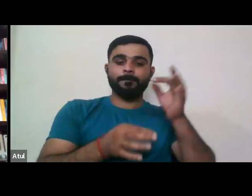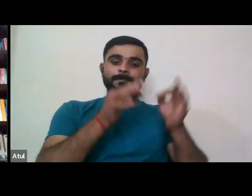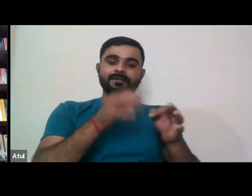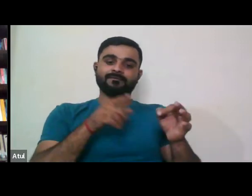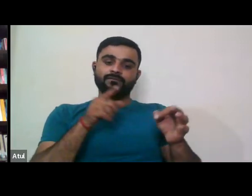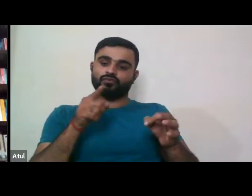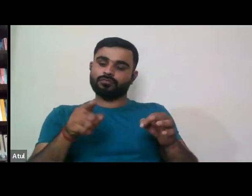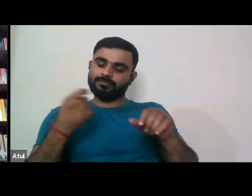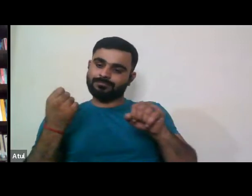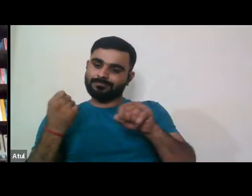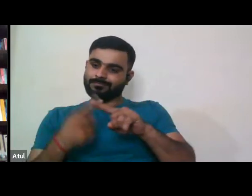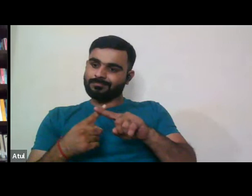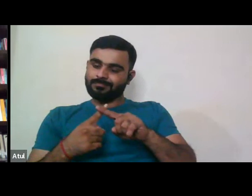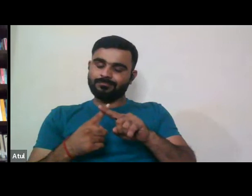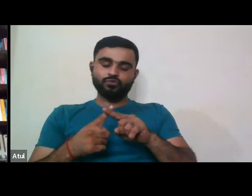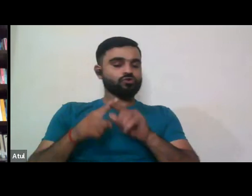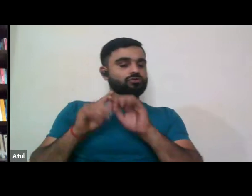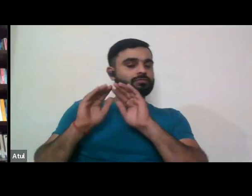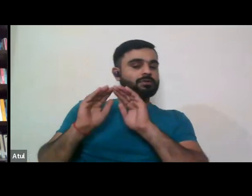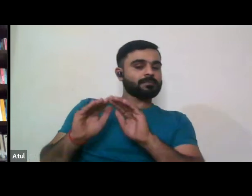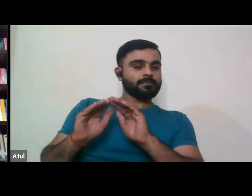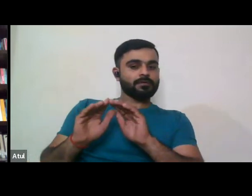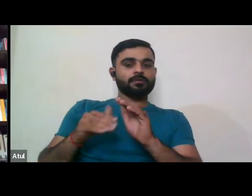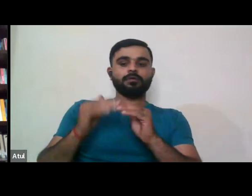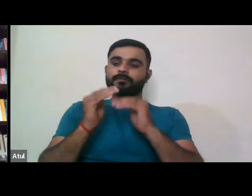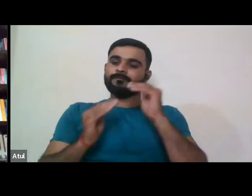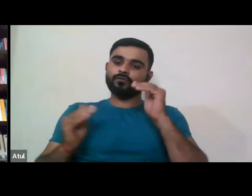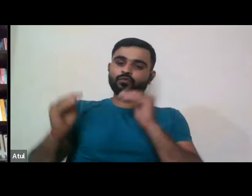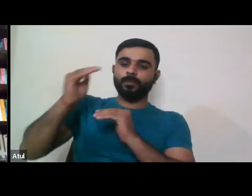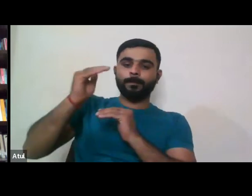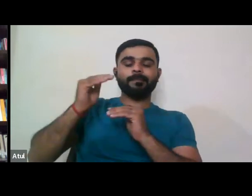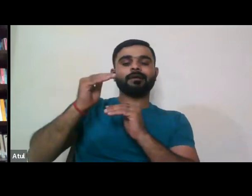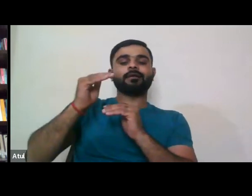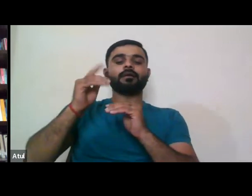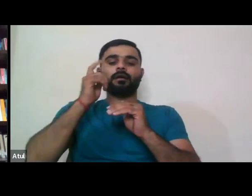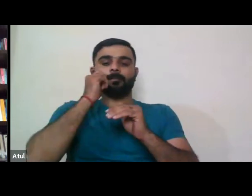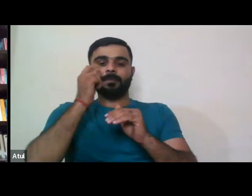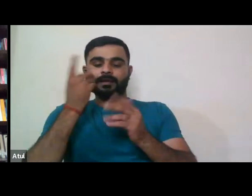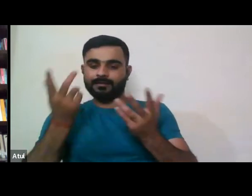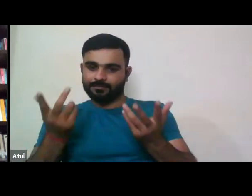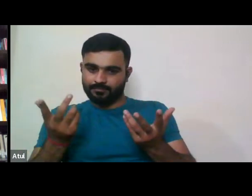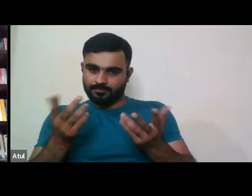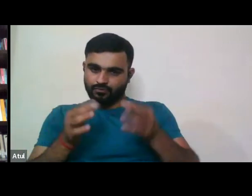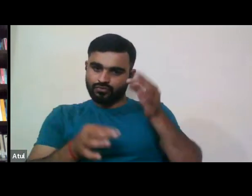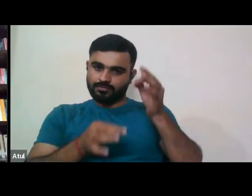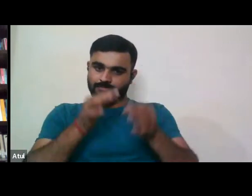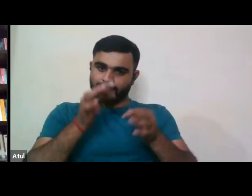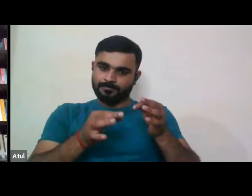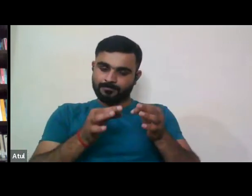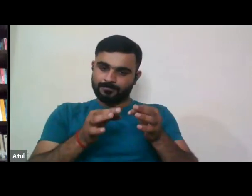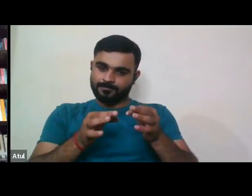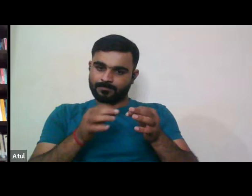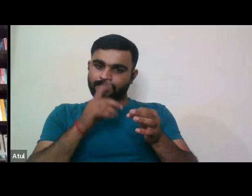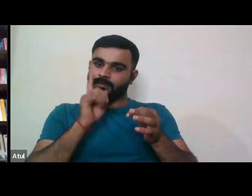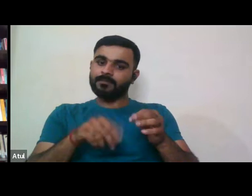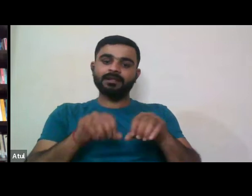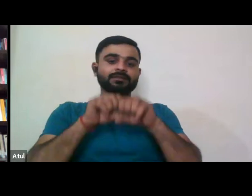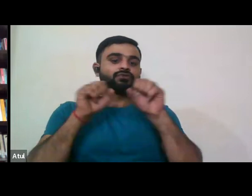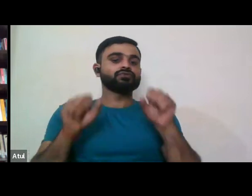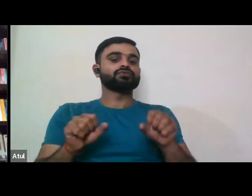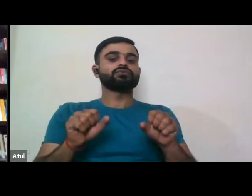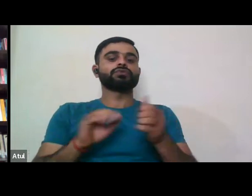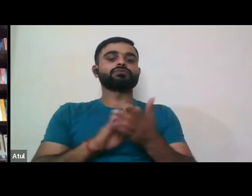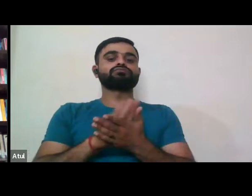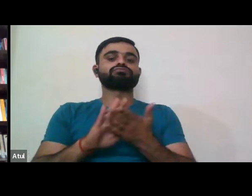it seeks to favor, even if it is an upper caste male judge. The collegium system actually is